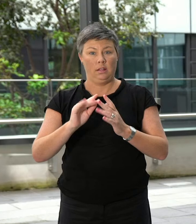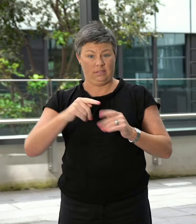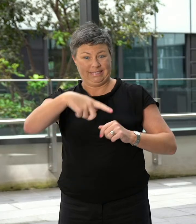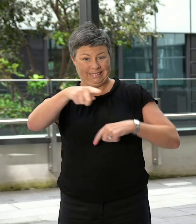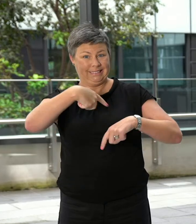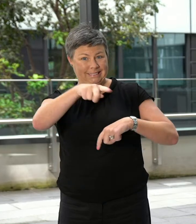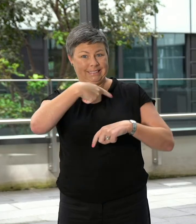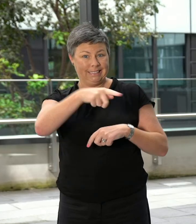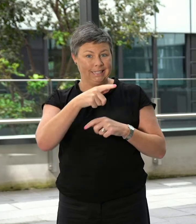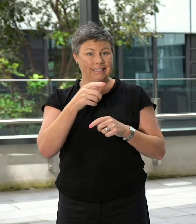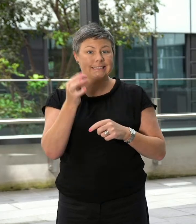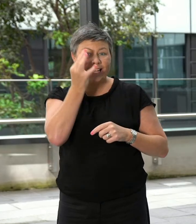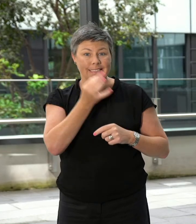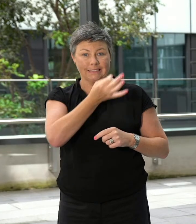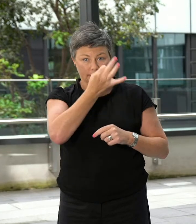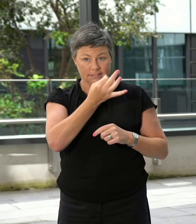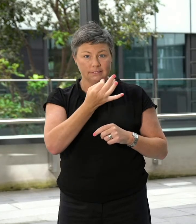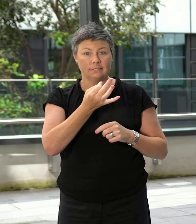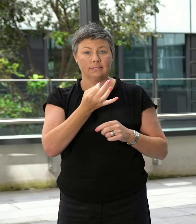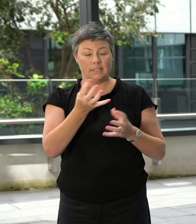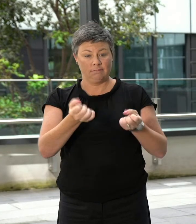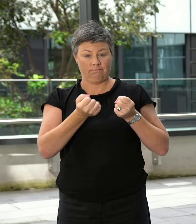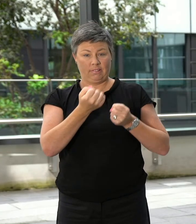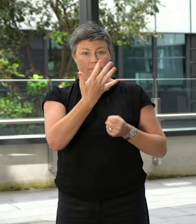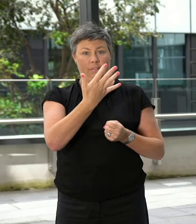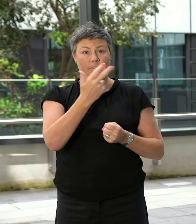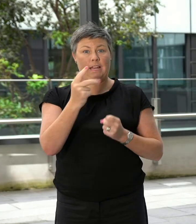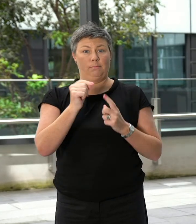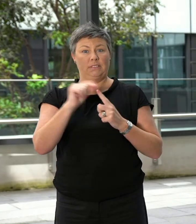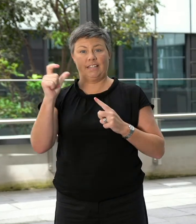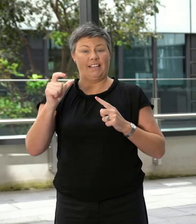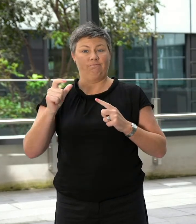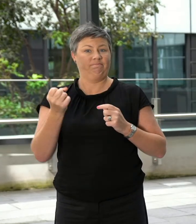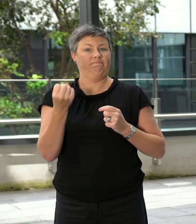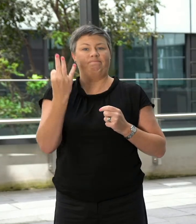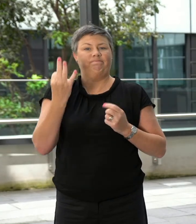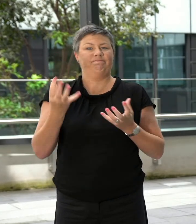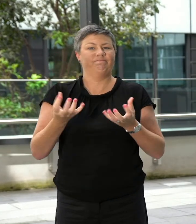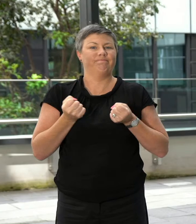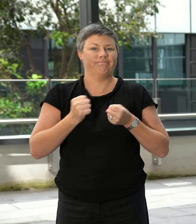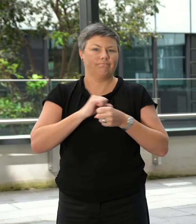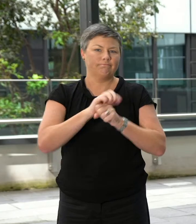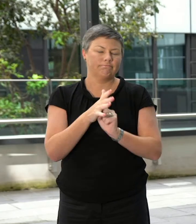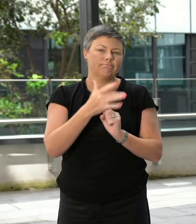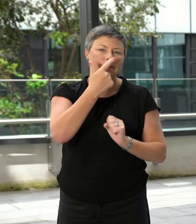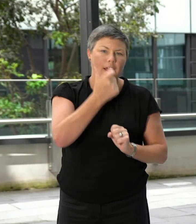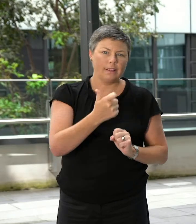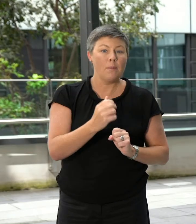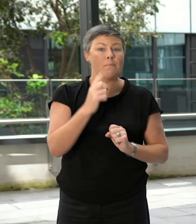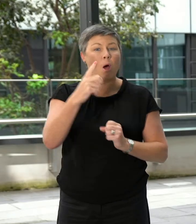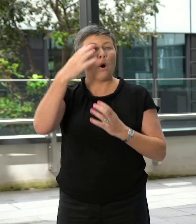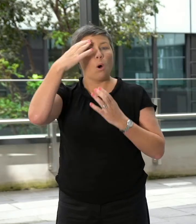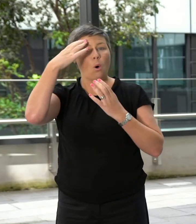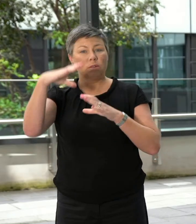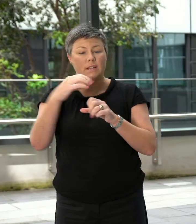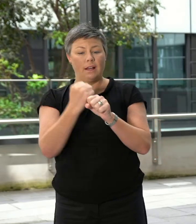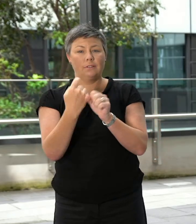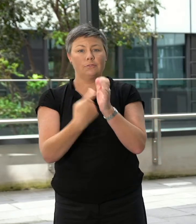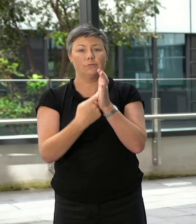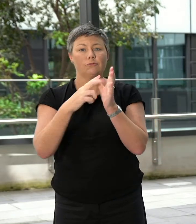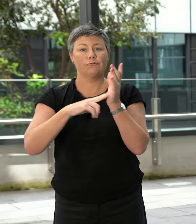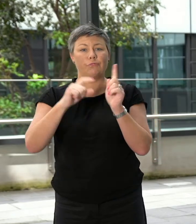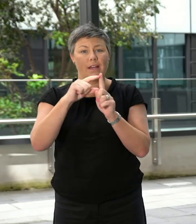So that's really good news, and we're very reassured by that. But with respect to the Hotel Grand Chancellor incident, we've still got